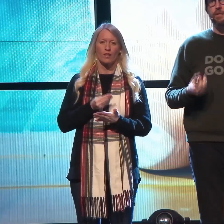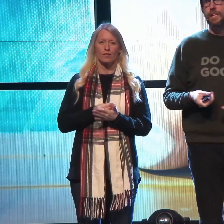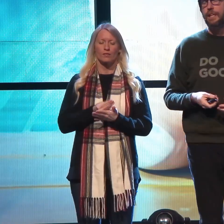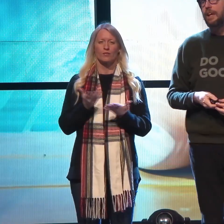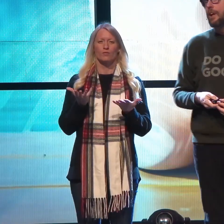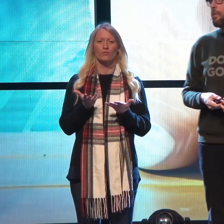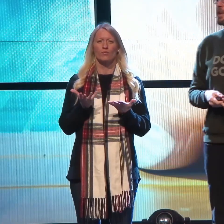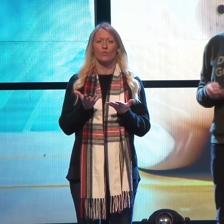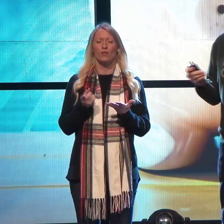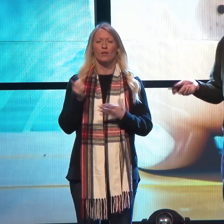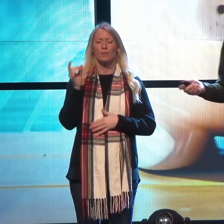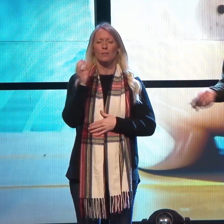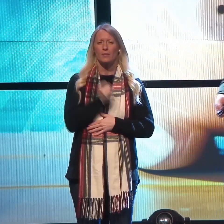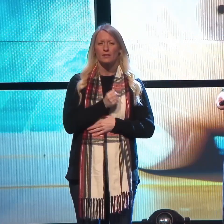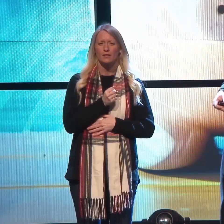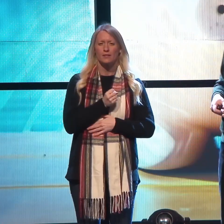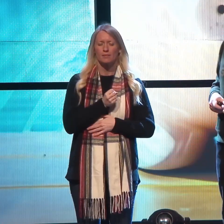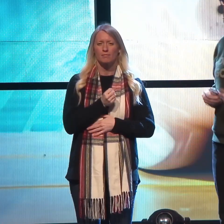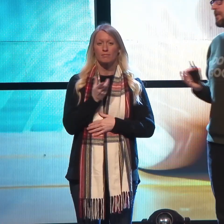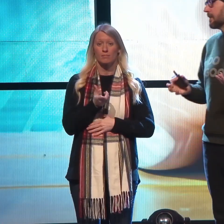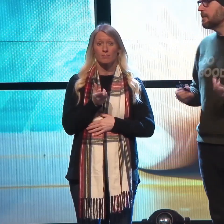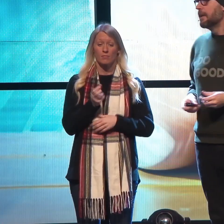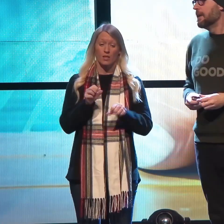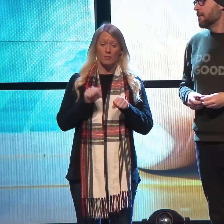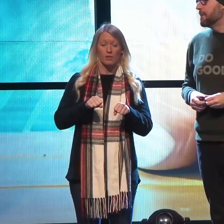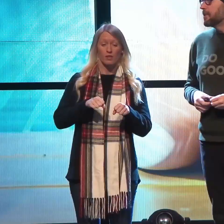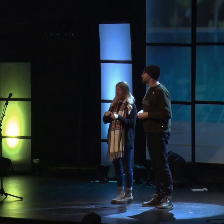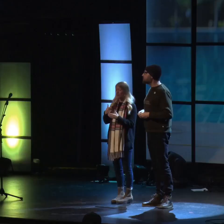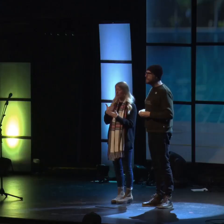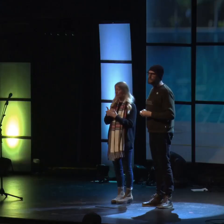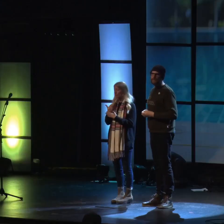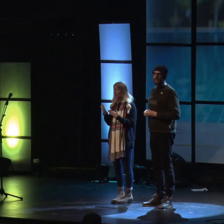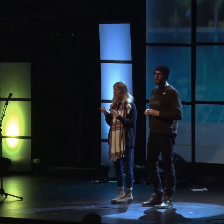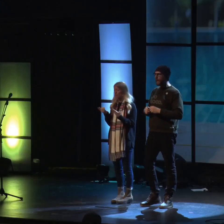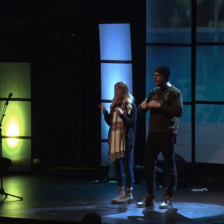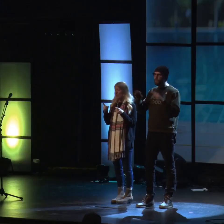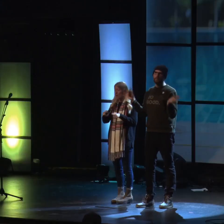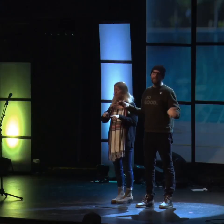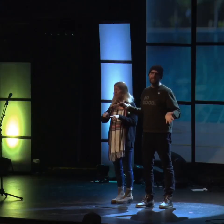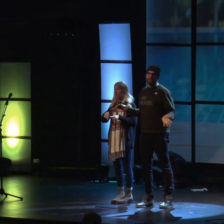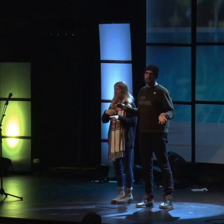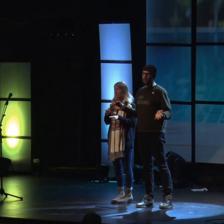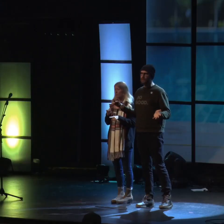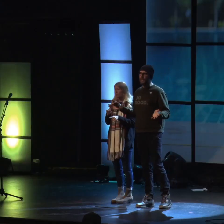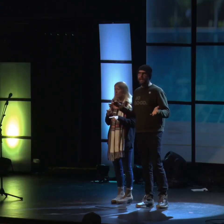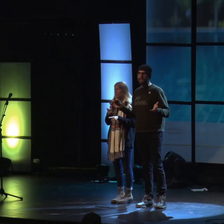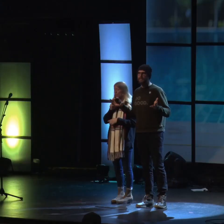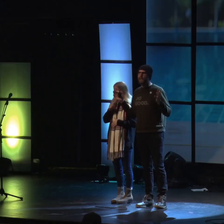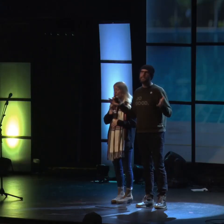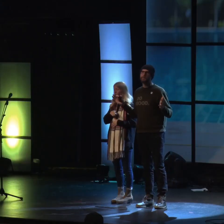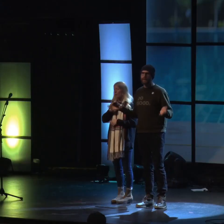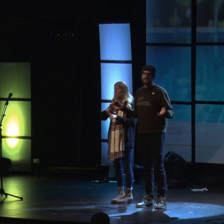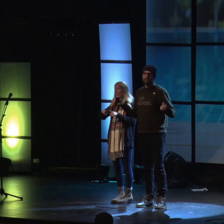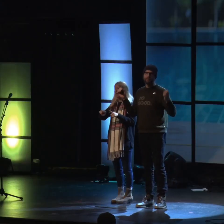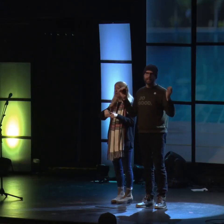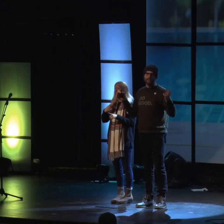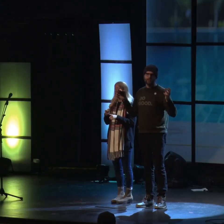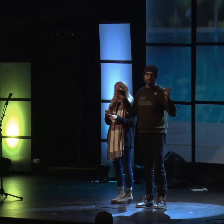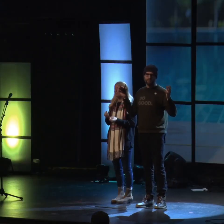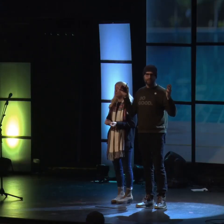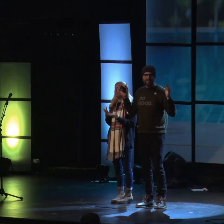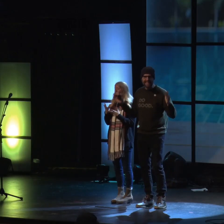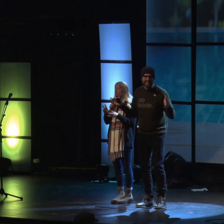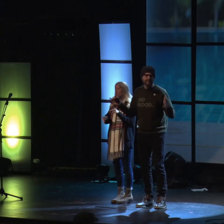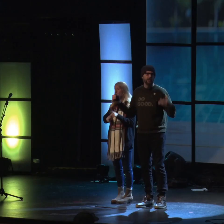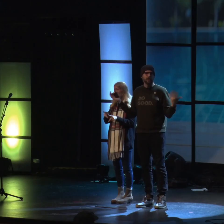missing ingredient? Well, it could be that those things happen, certainly. But the truth is, everybody in this world has unexpected